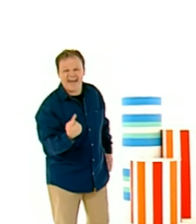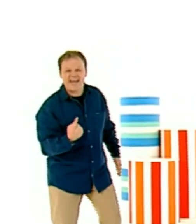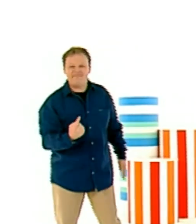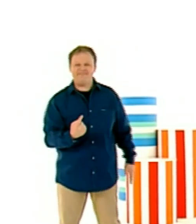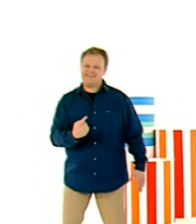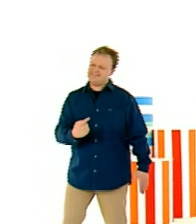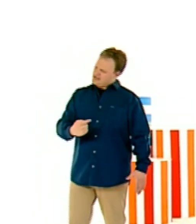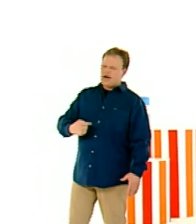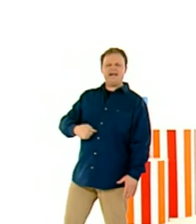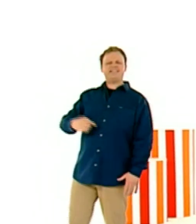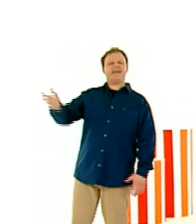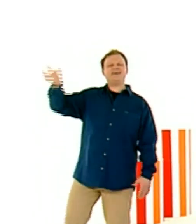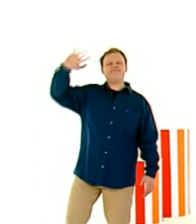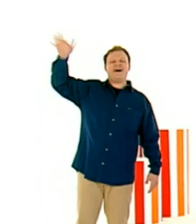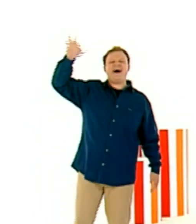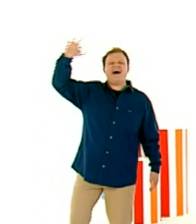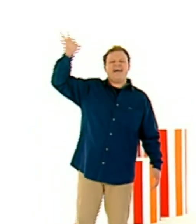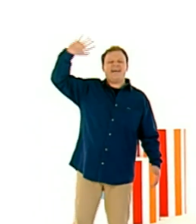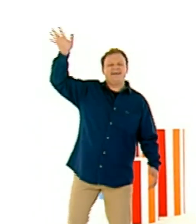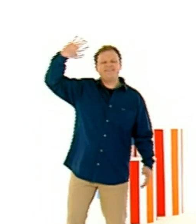came. I say goodbye.